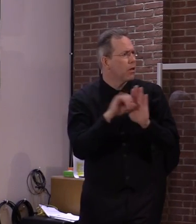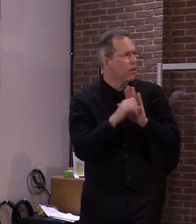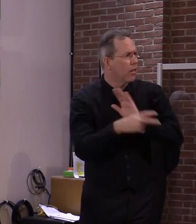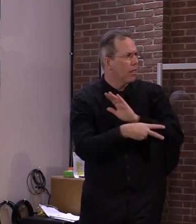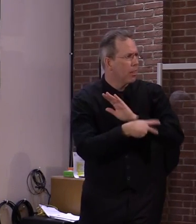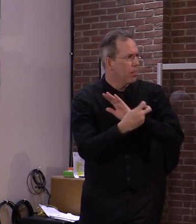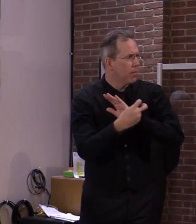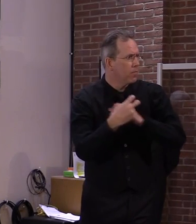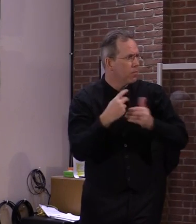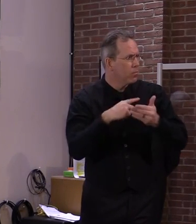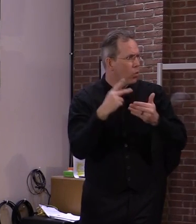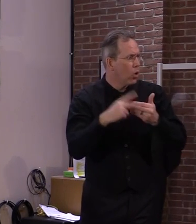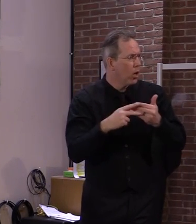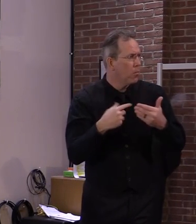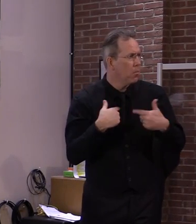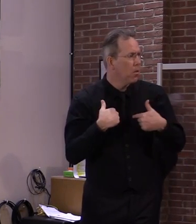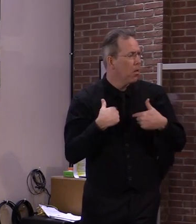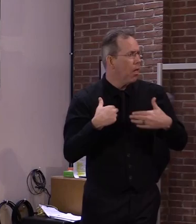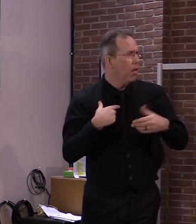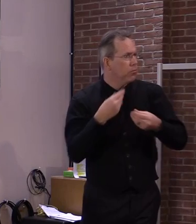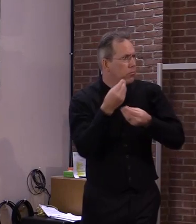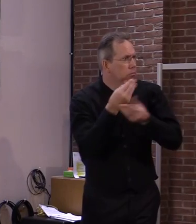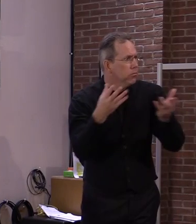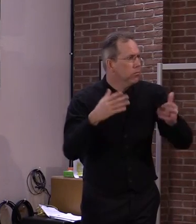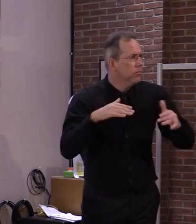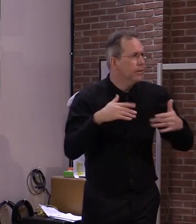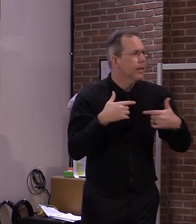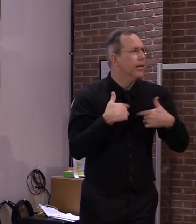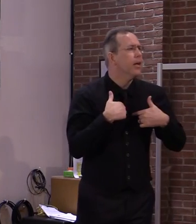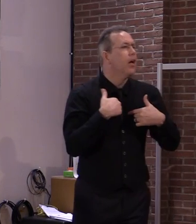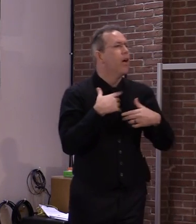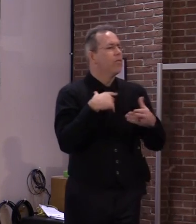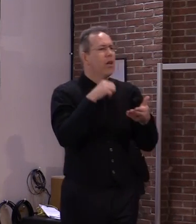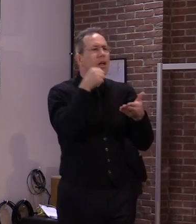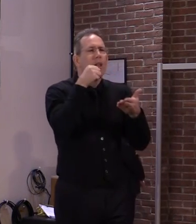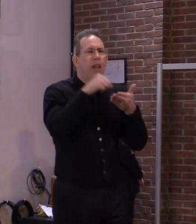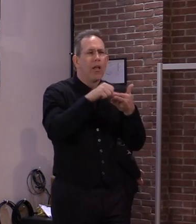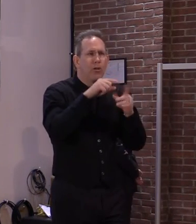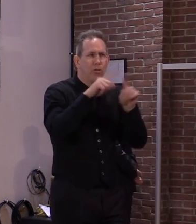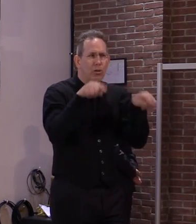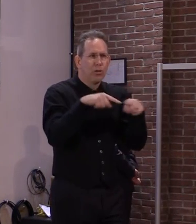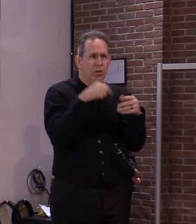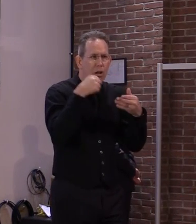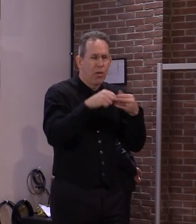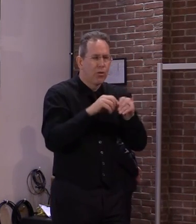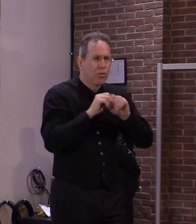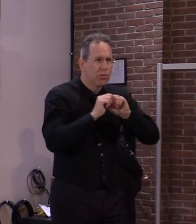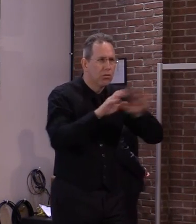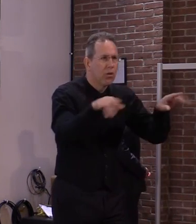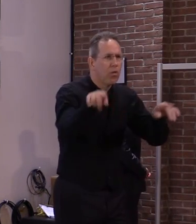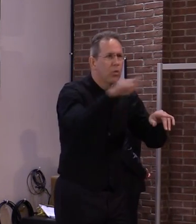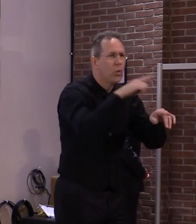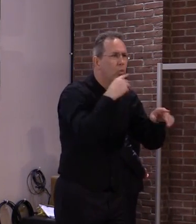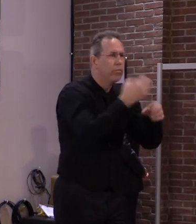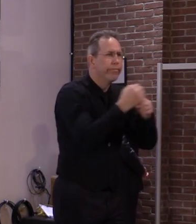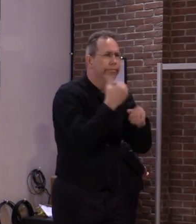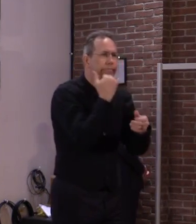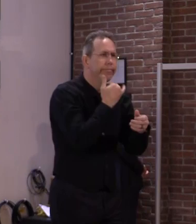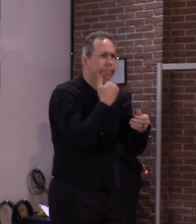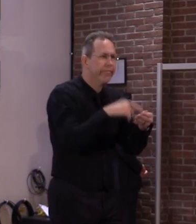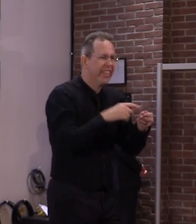did start receiving their identity theft protection letters maybe as early as yesterday, but I'm guessing